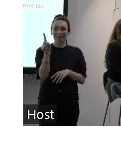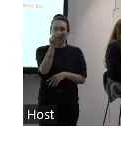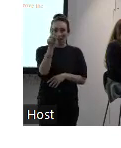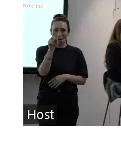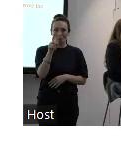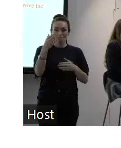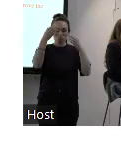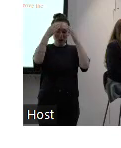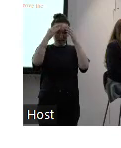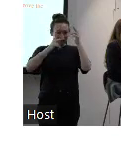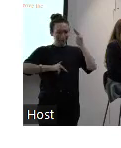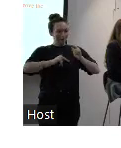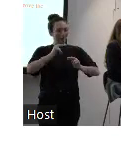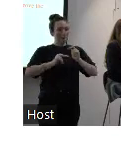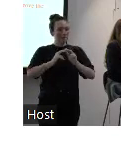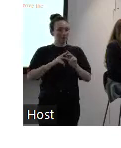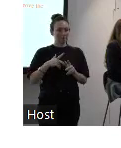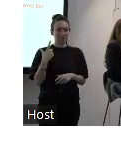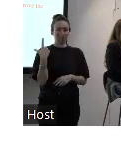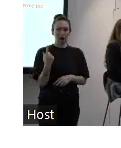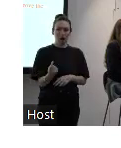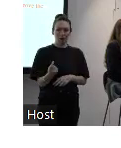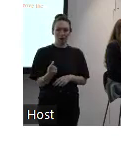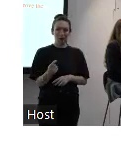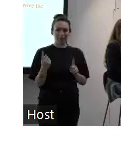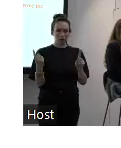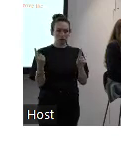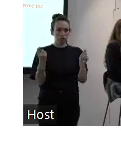changing so fast. And